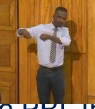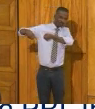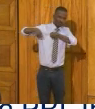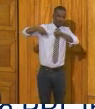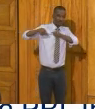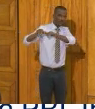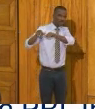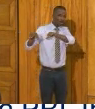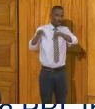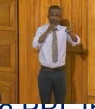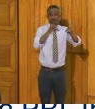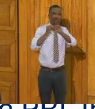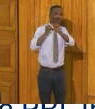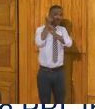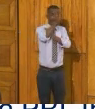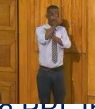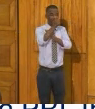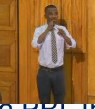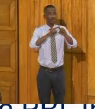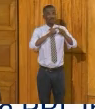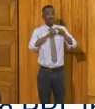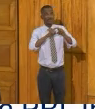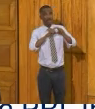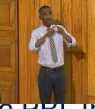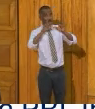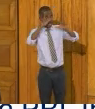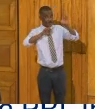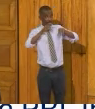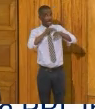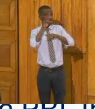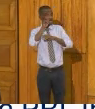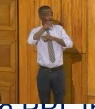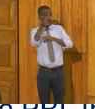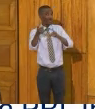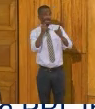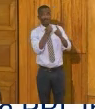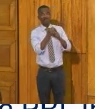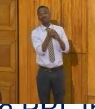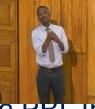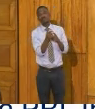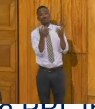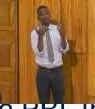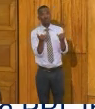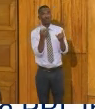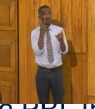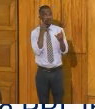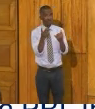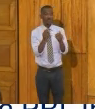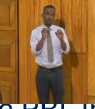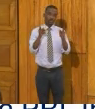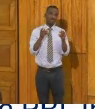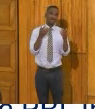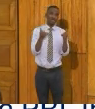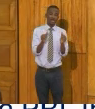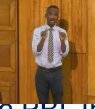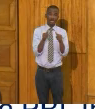about 800 kilometers to a laboratory in Abuja for testing. So one of the things we did was to say, okay, can